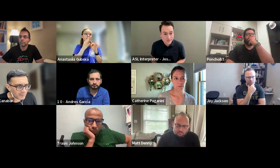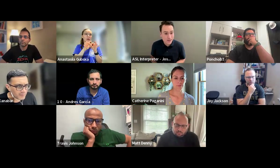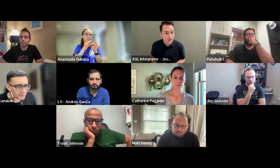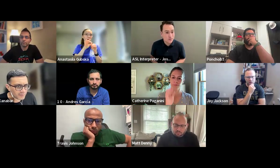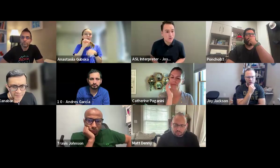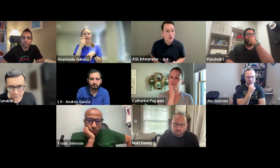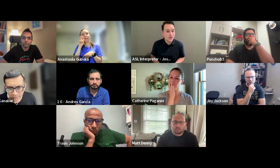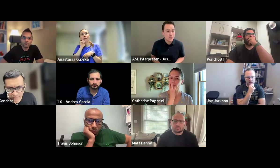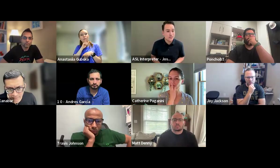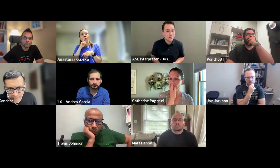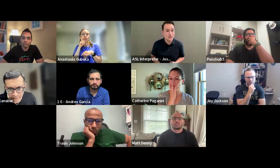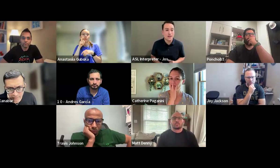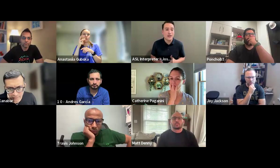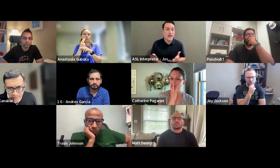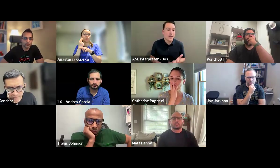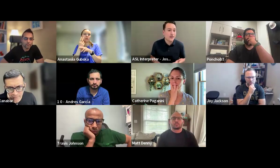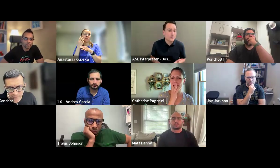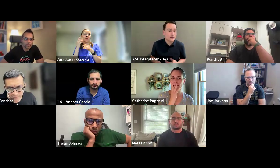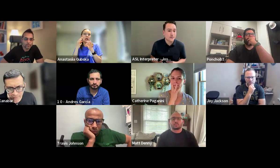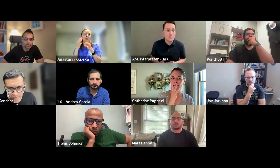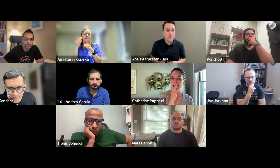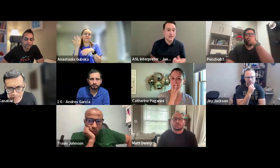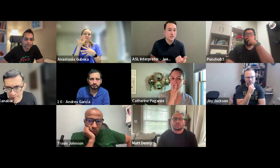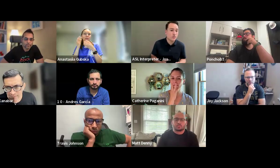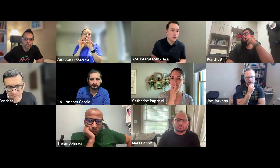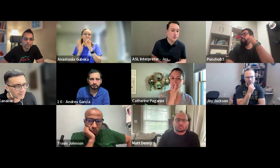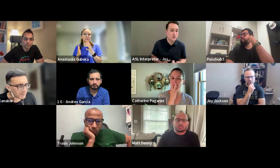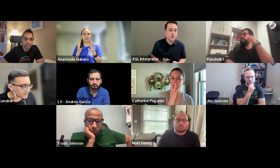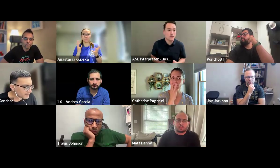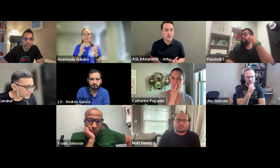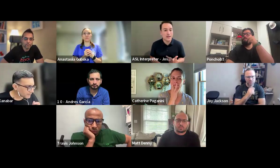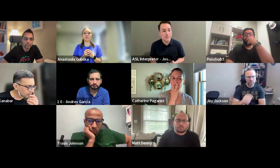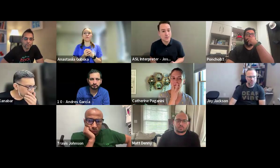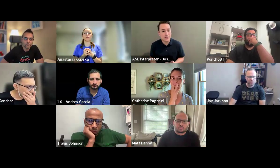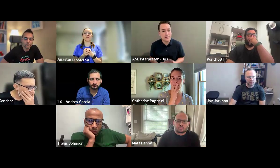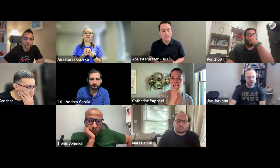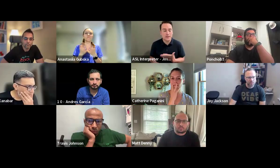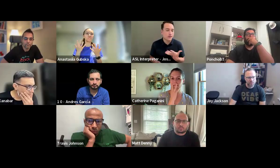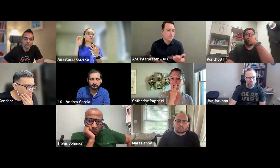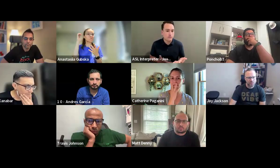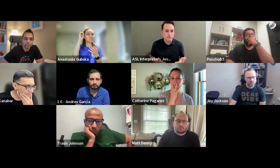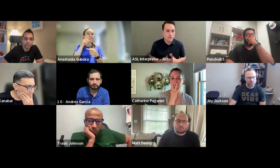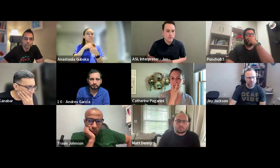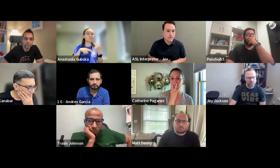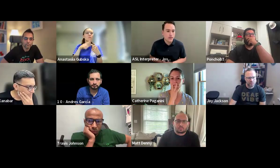needs when it comes to accommodations, and some need interpreters, some need captioning.